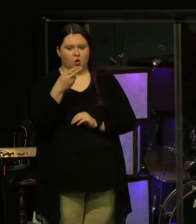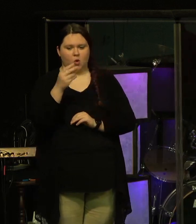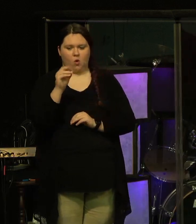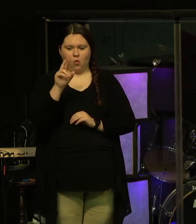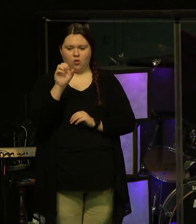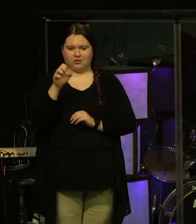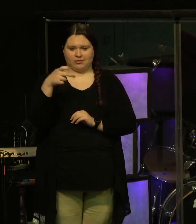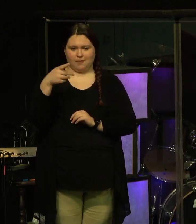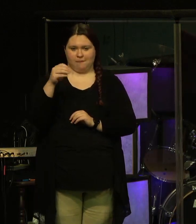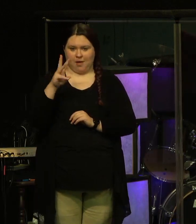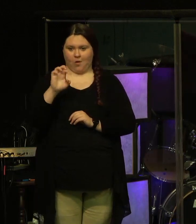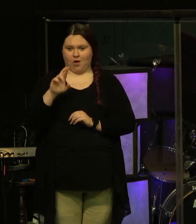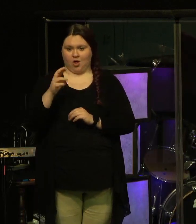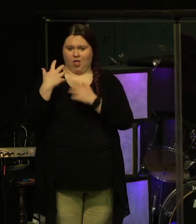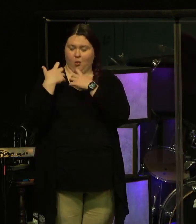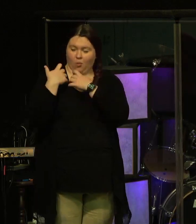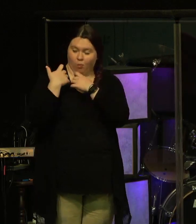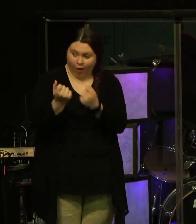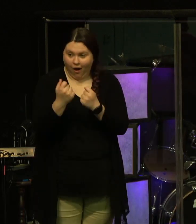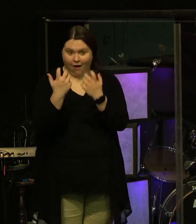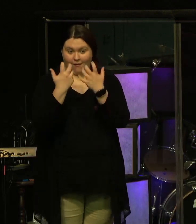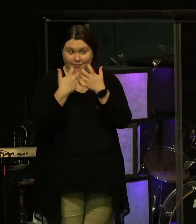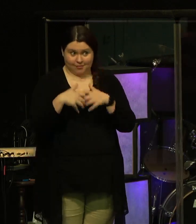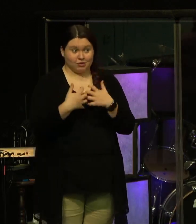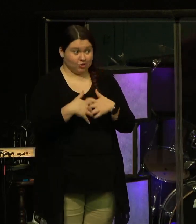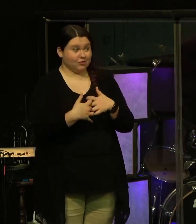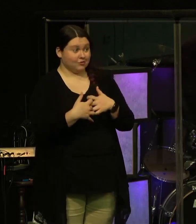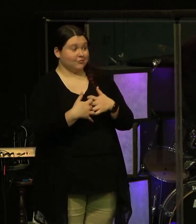That's an engine, isn't it?